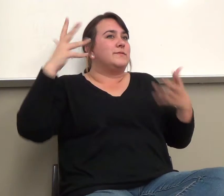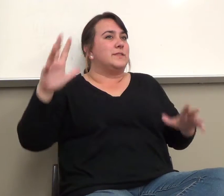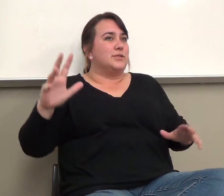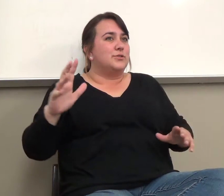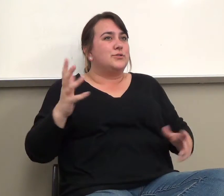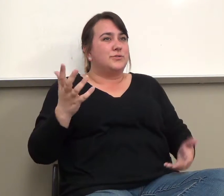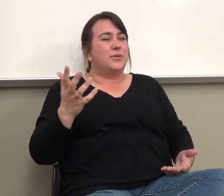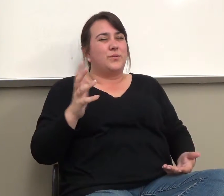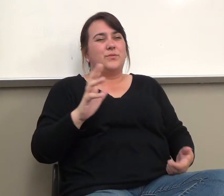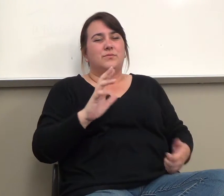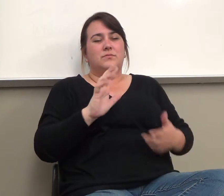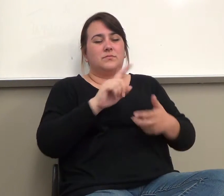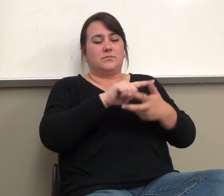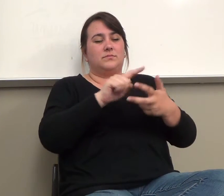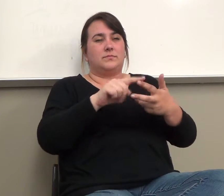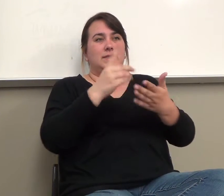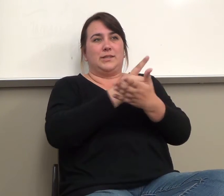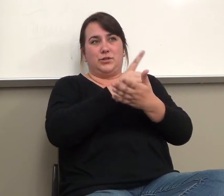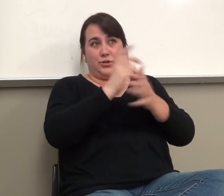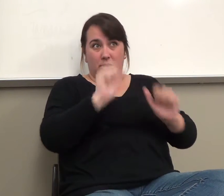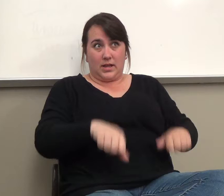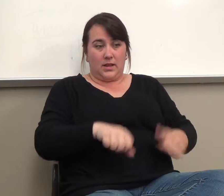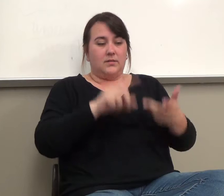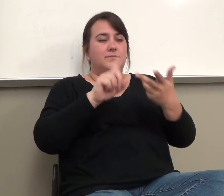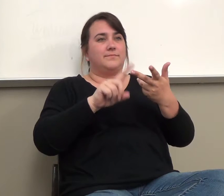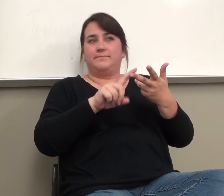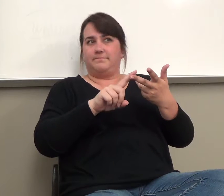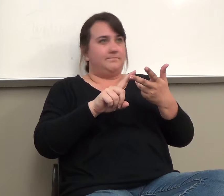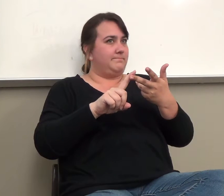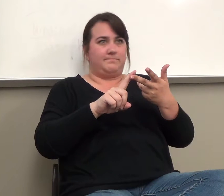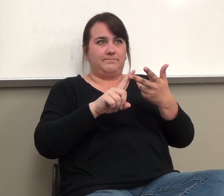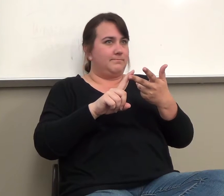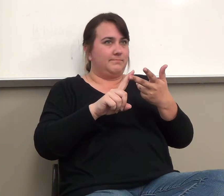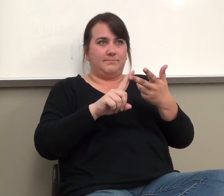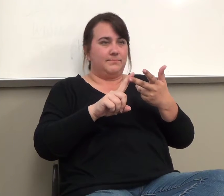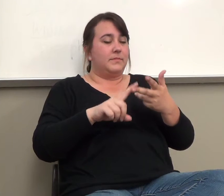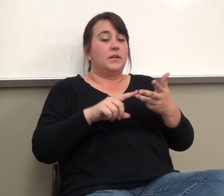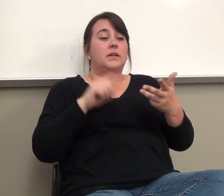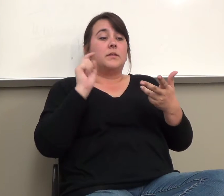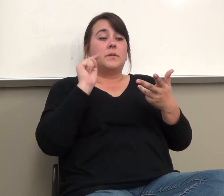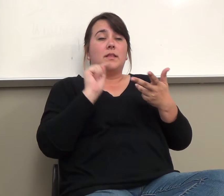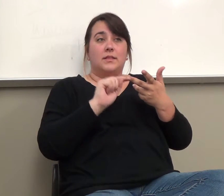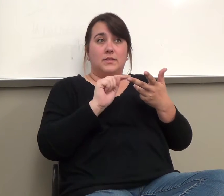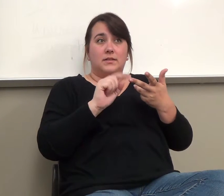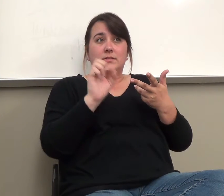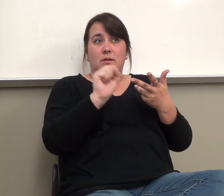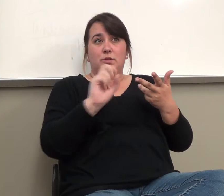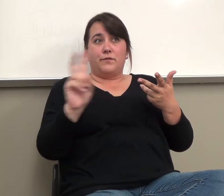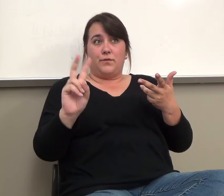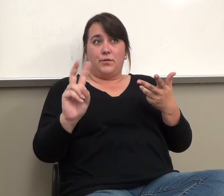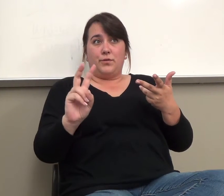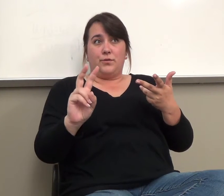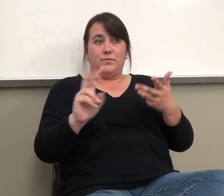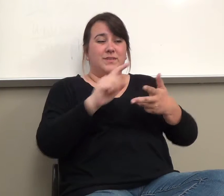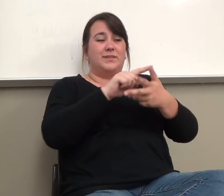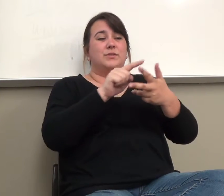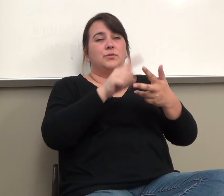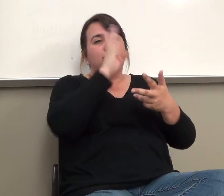what. Okay, then on the subject-verb agreement. So these two are pretty straightforward